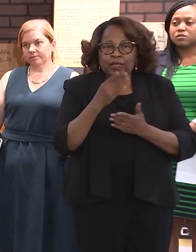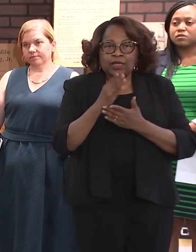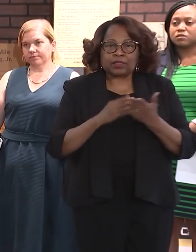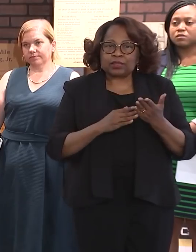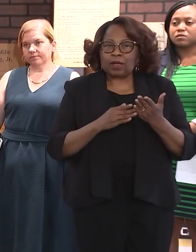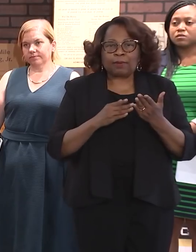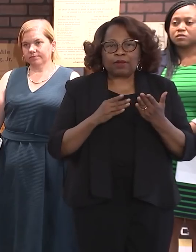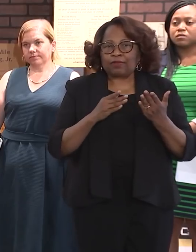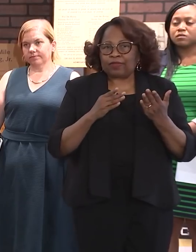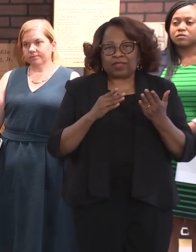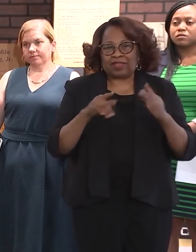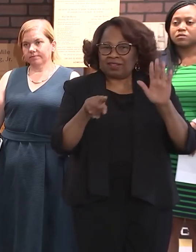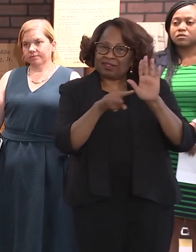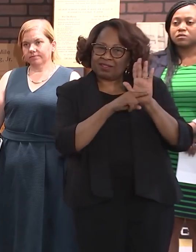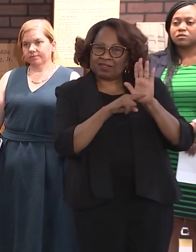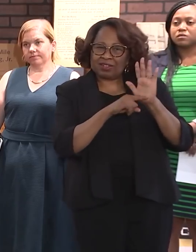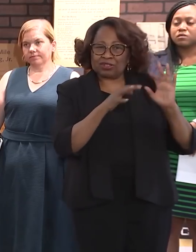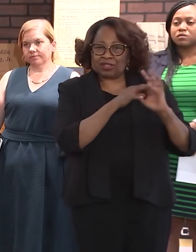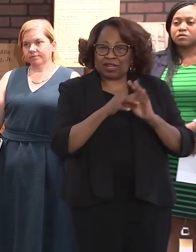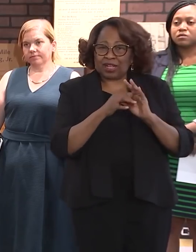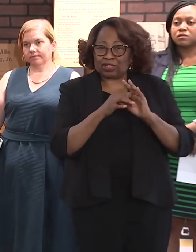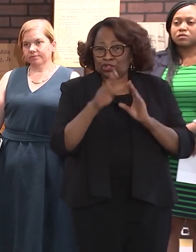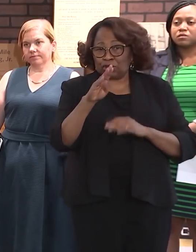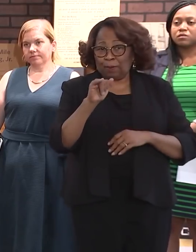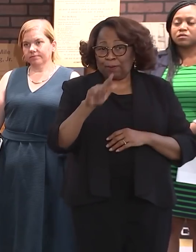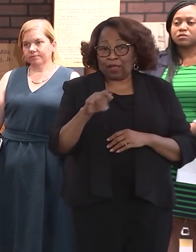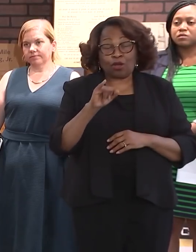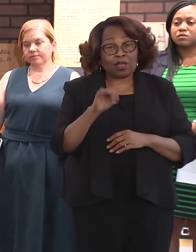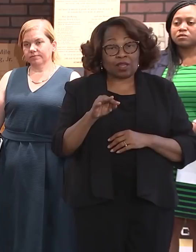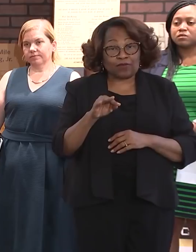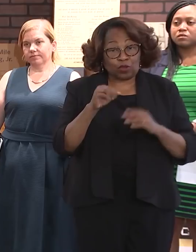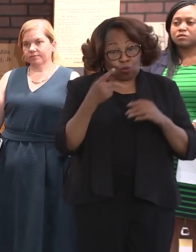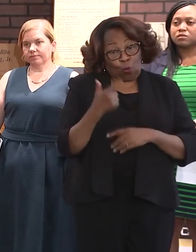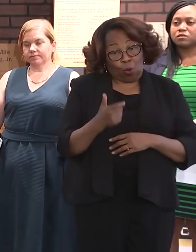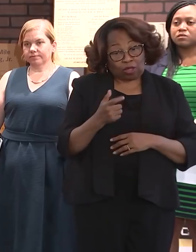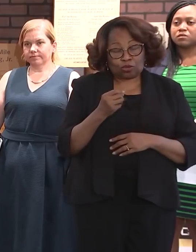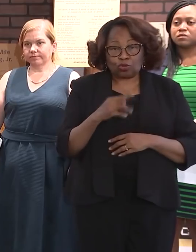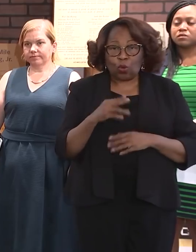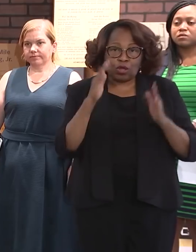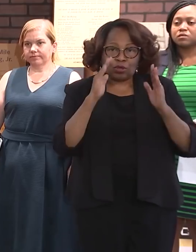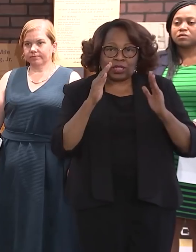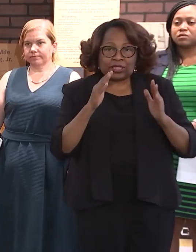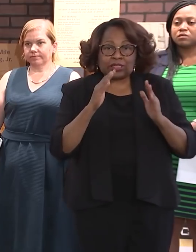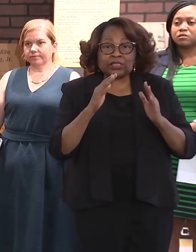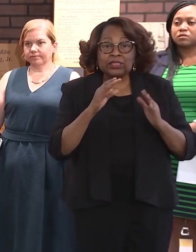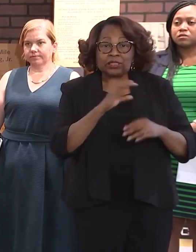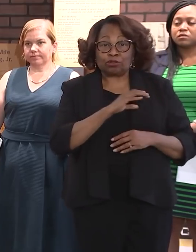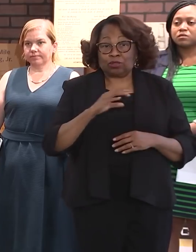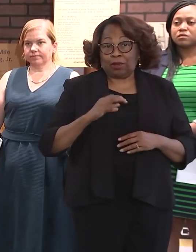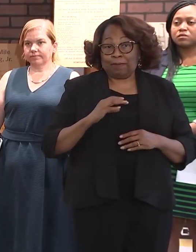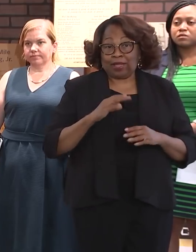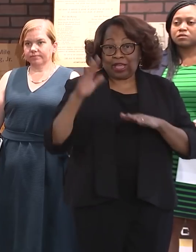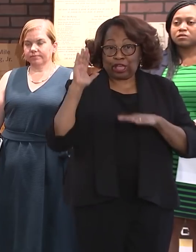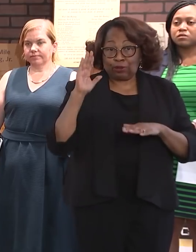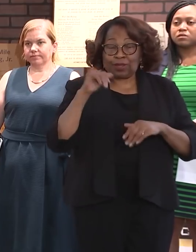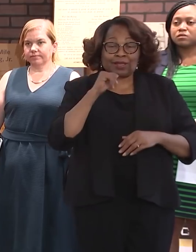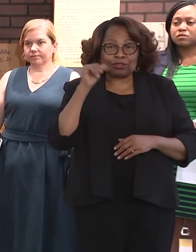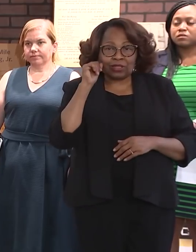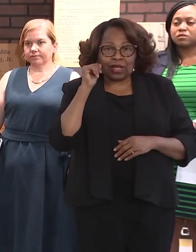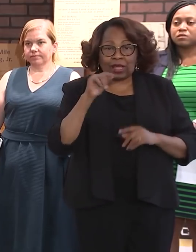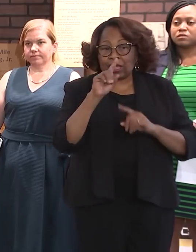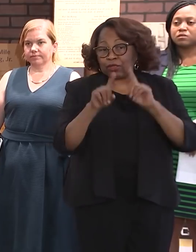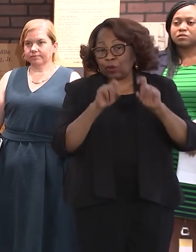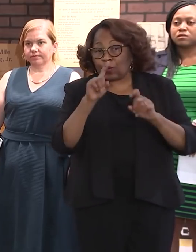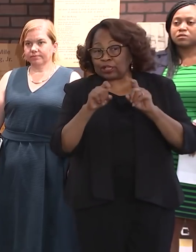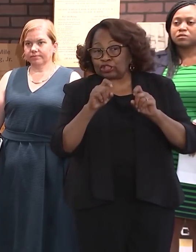obvious deficiencies in the bill. If you watched or listened to the committee hearing yesterday morning, also the questions that were